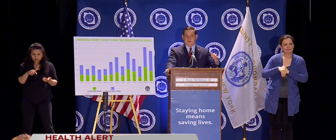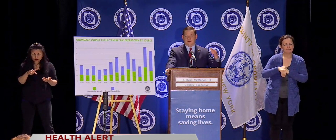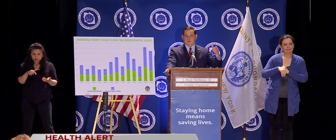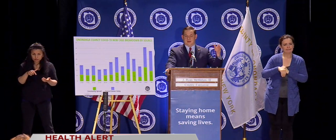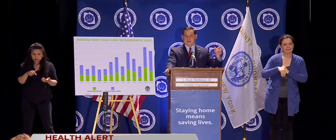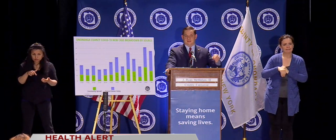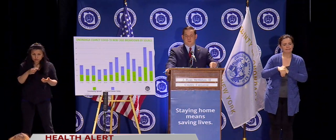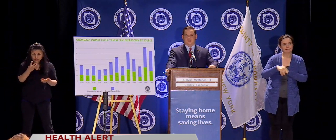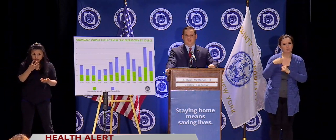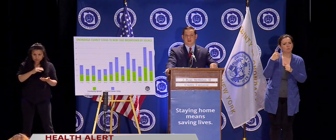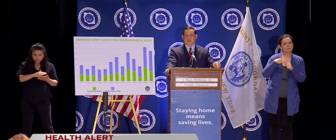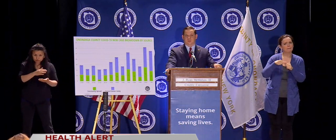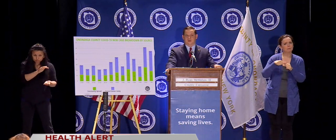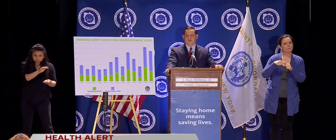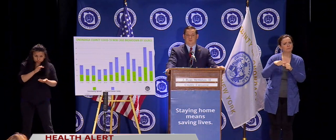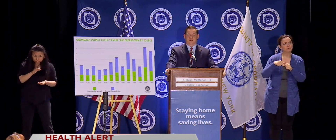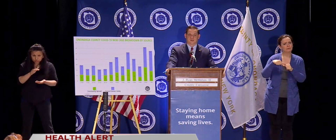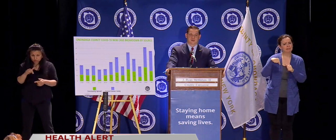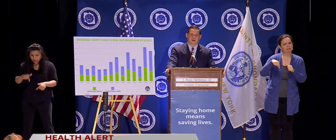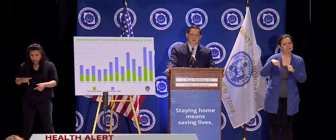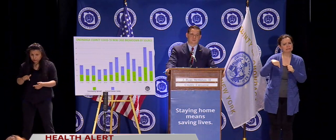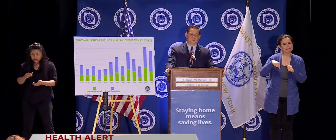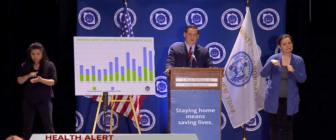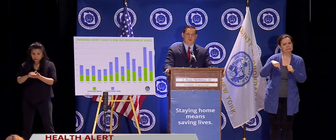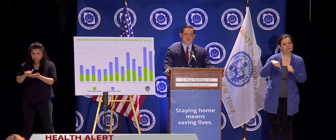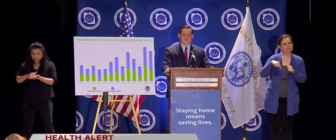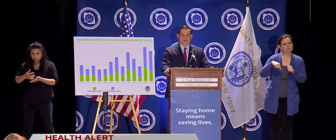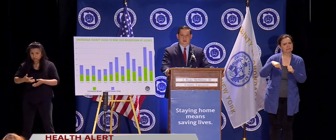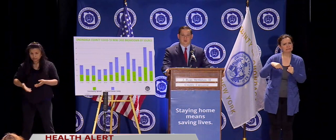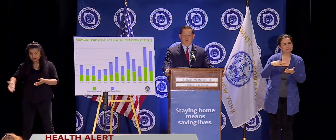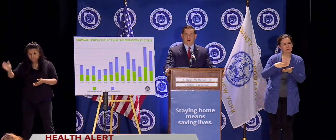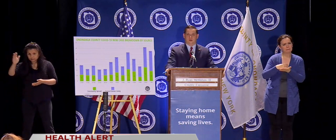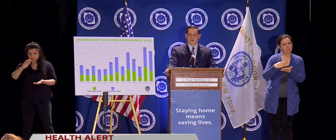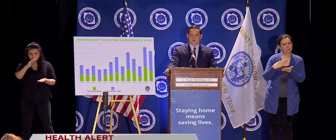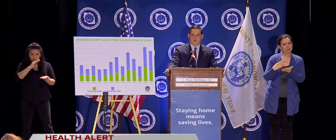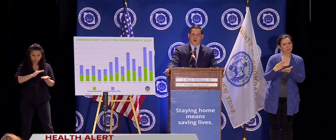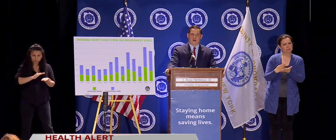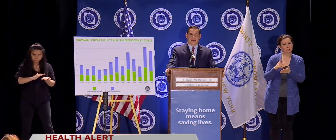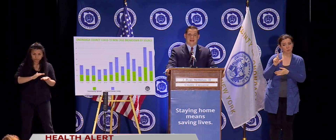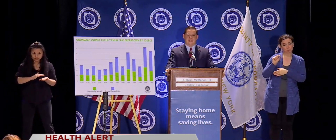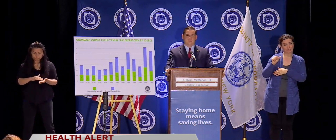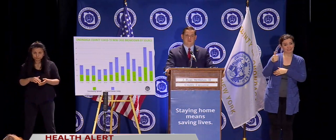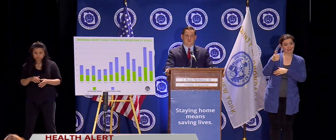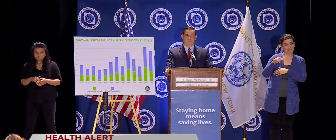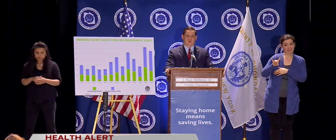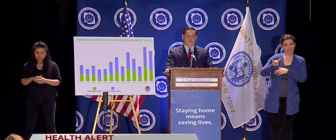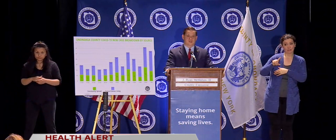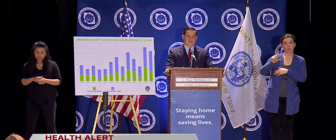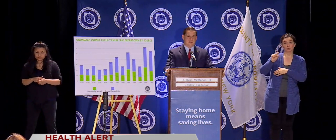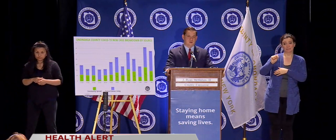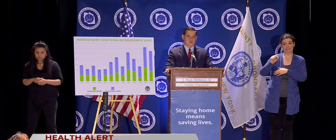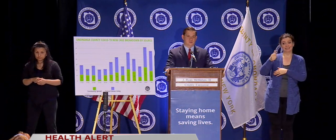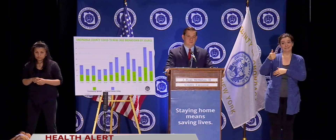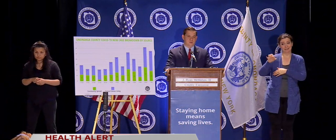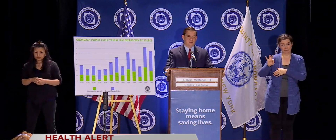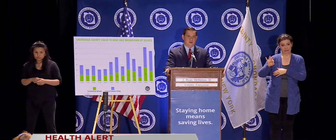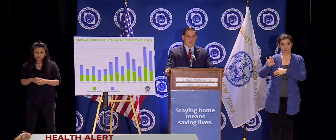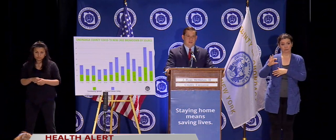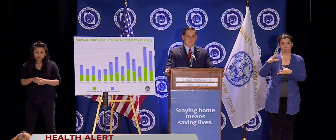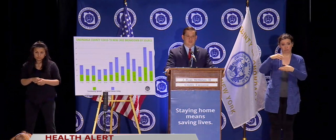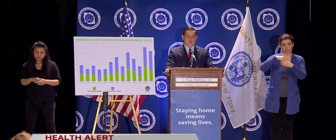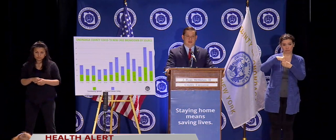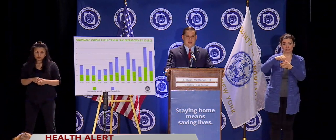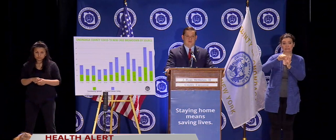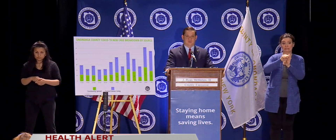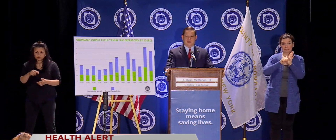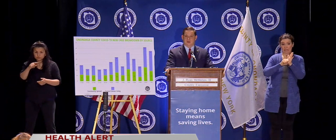Remember, not this budget cycle, the previous budget cycle, the state of New York cut AIM for villages and towns,